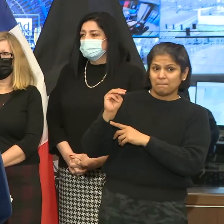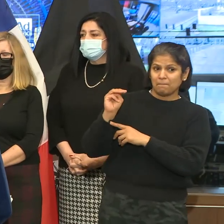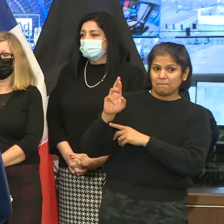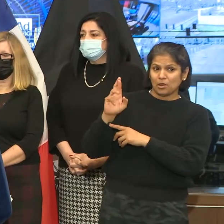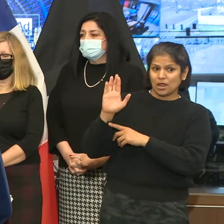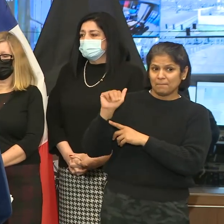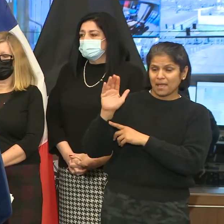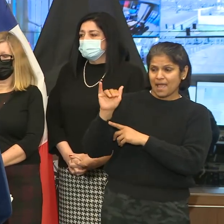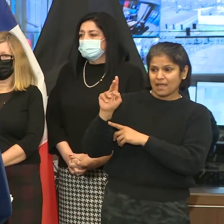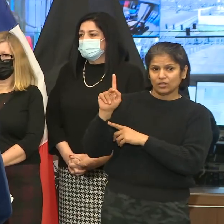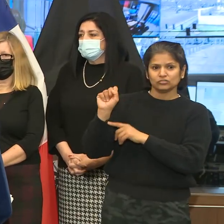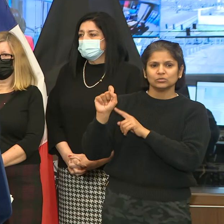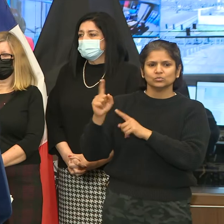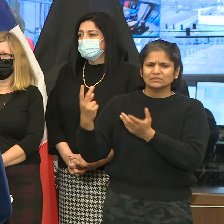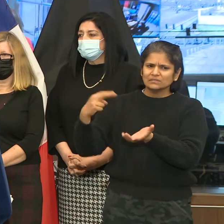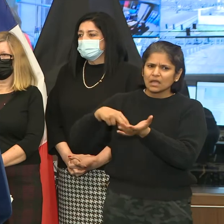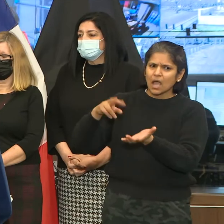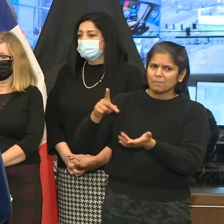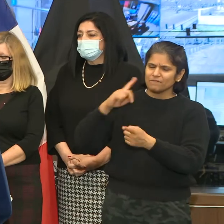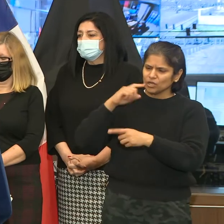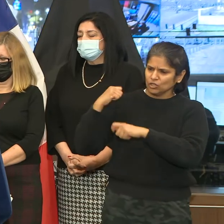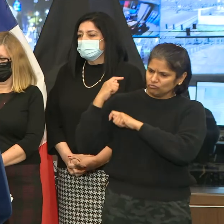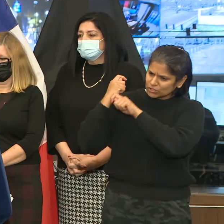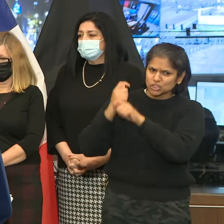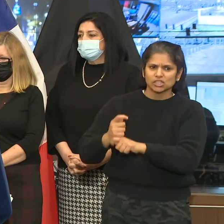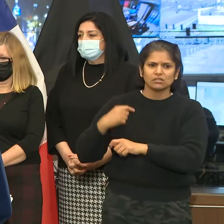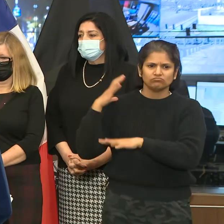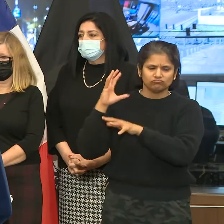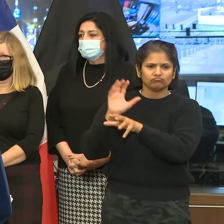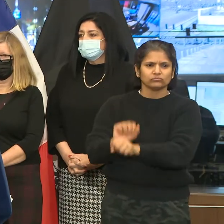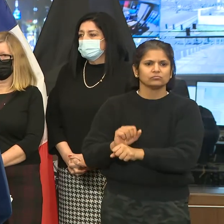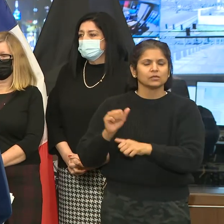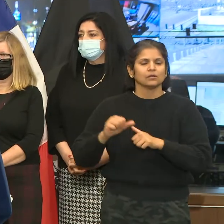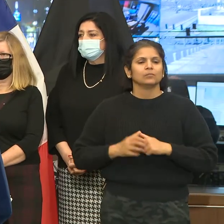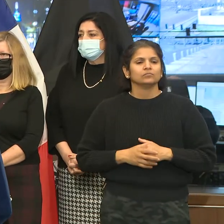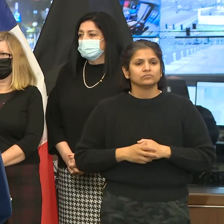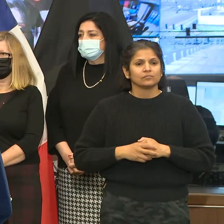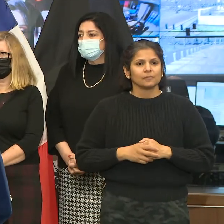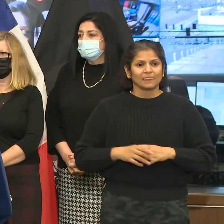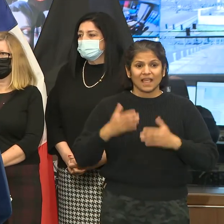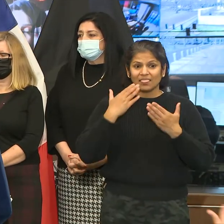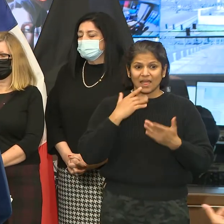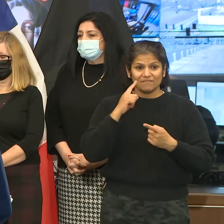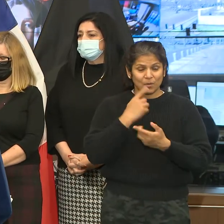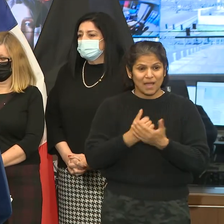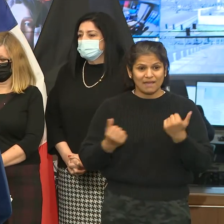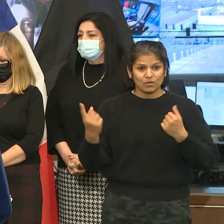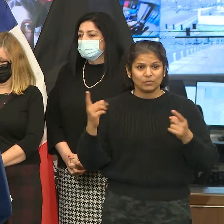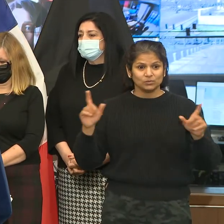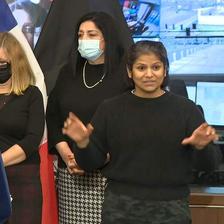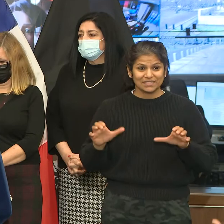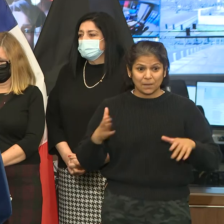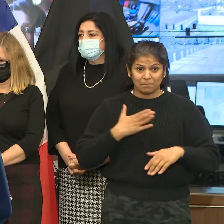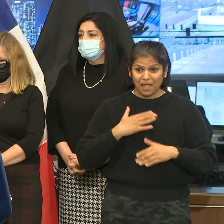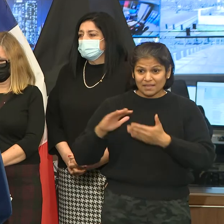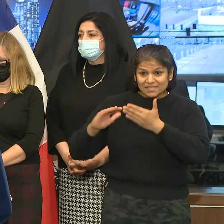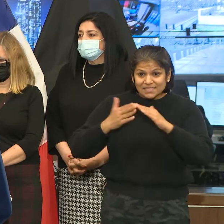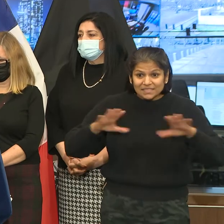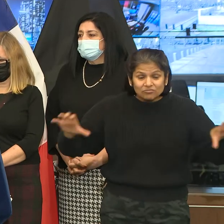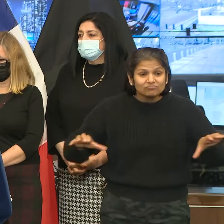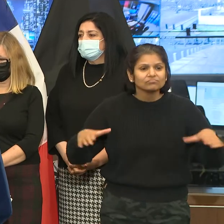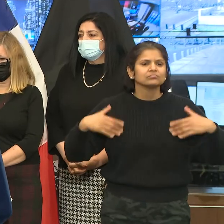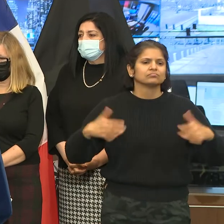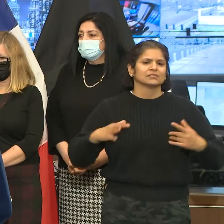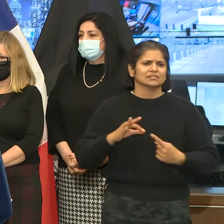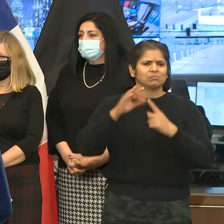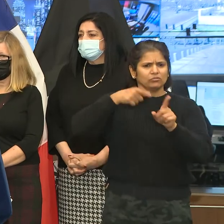men here at New York City Emergency Management, thank you. Thank you for all you've done for our city, especially over the last couple of years during this pandemic. Thank you for